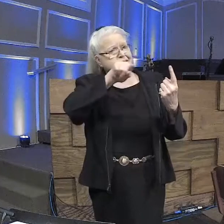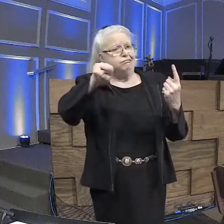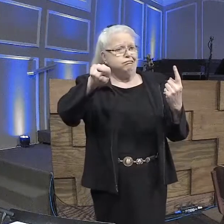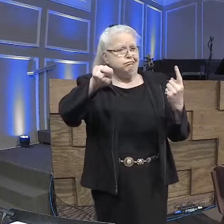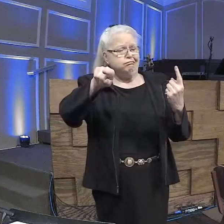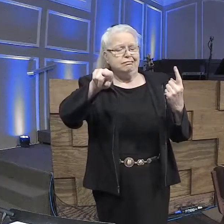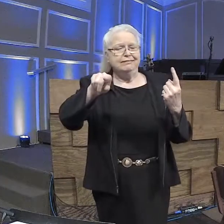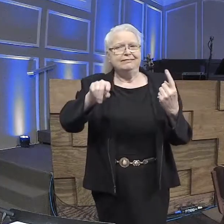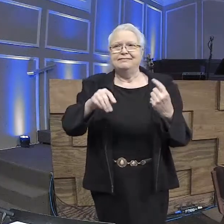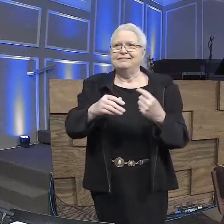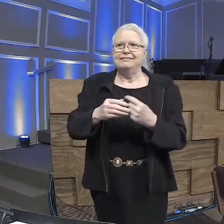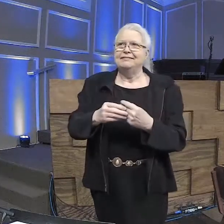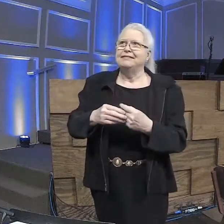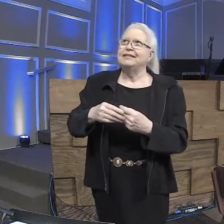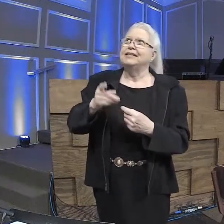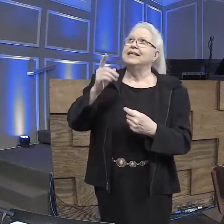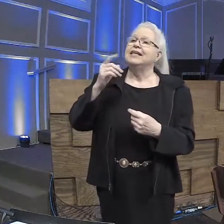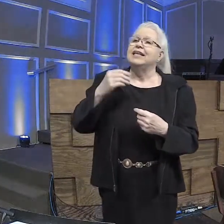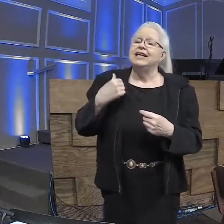us our sins. He'll cleanse us of all